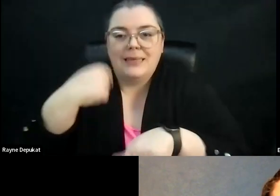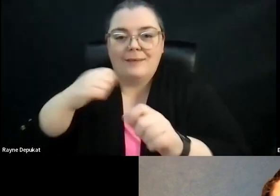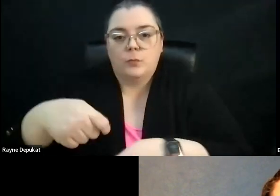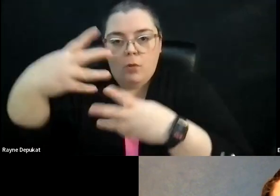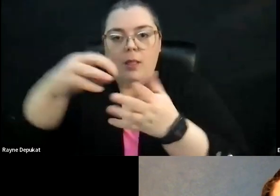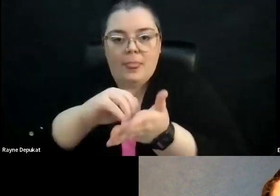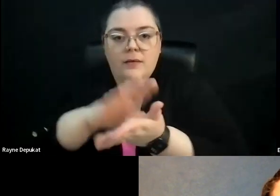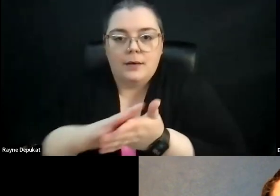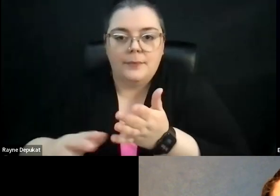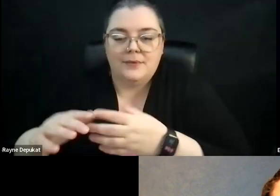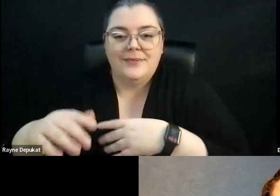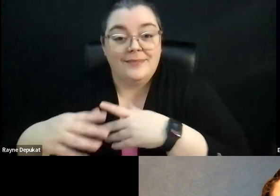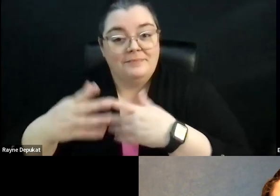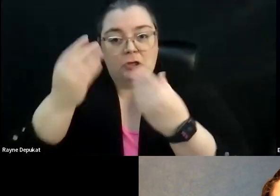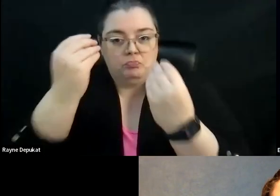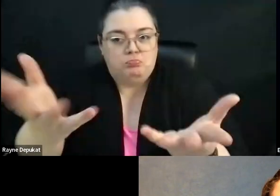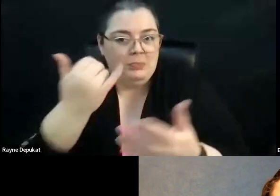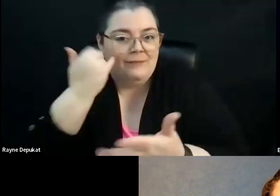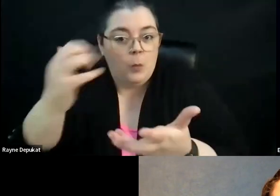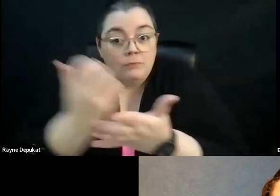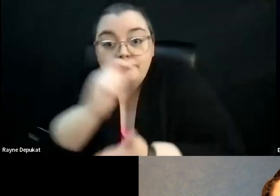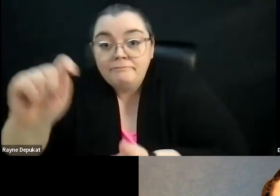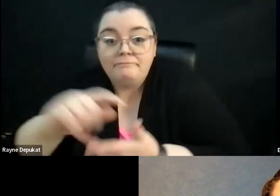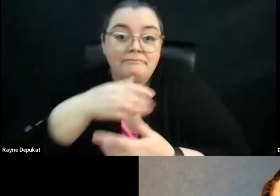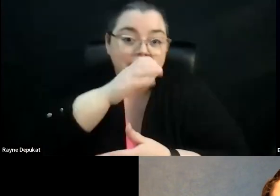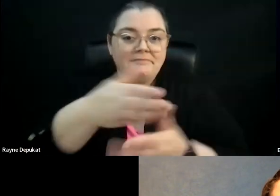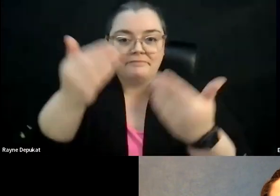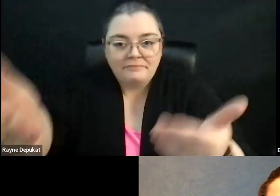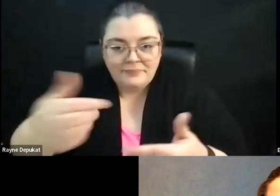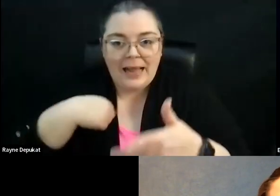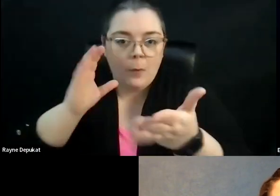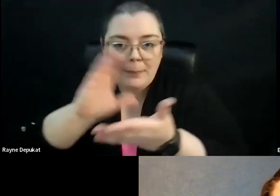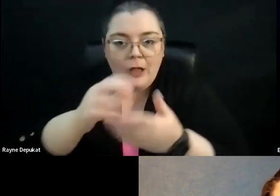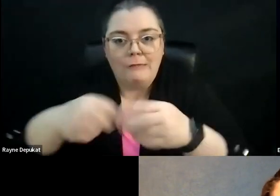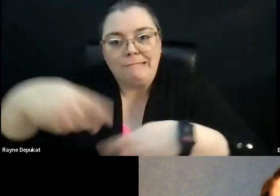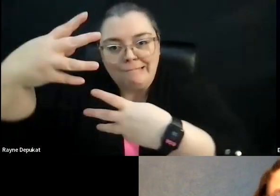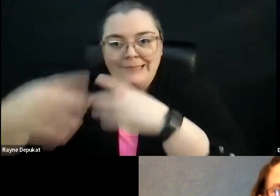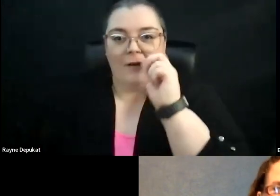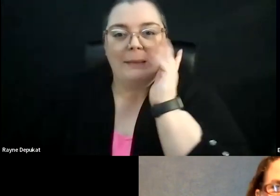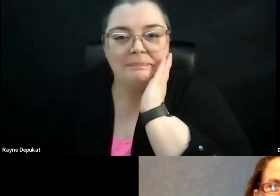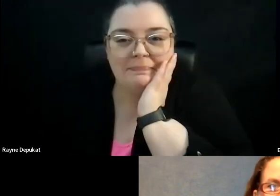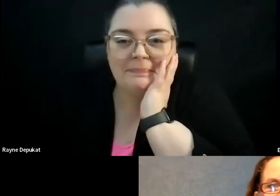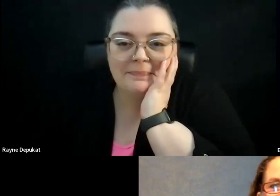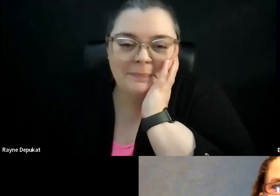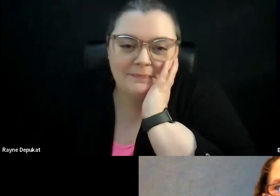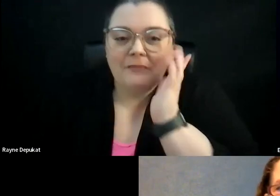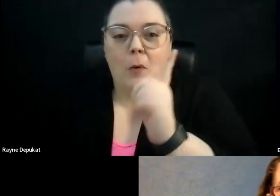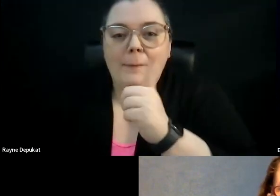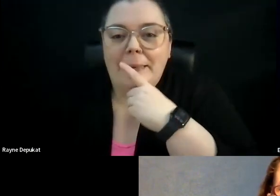So if we need a break, I think it's a good time so I could pull up the document. So if you want to run to the bathroom, get a drink, I'm going to be looking for documents. So if you need to step away,